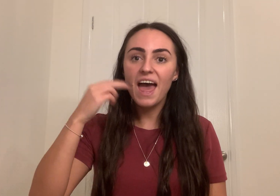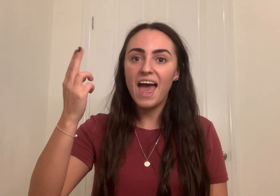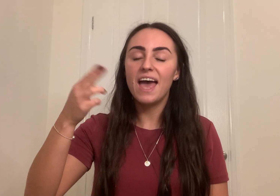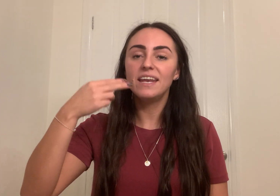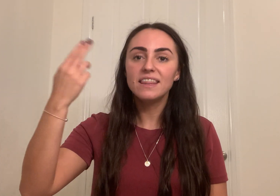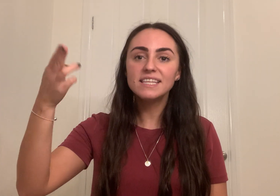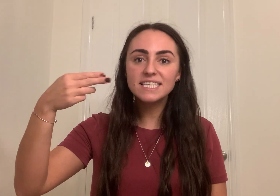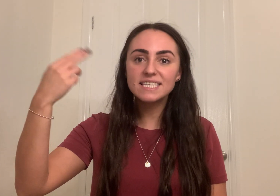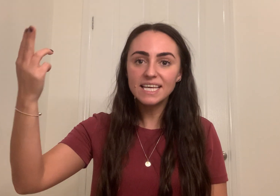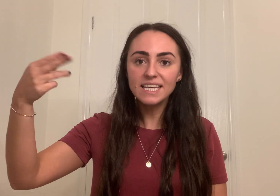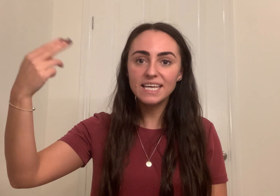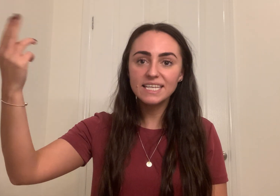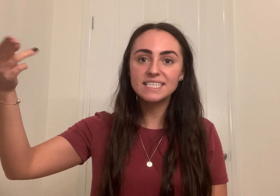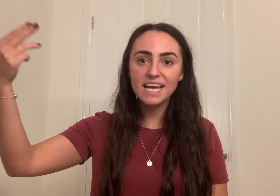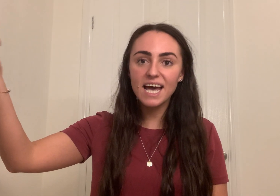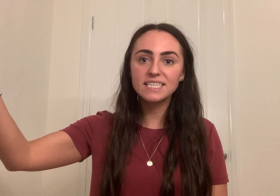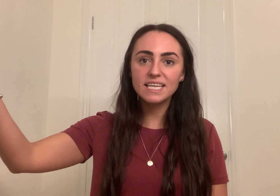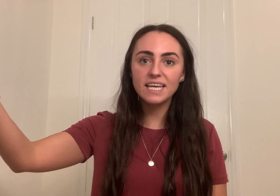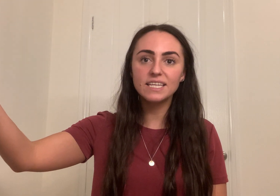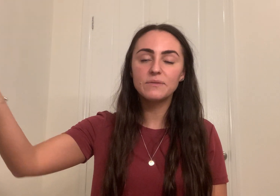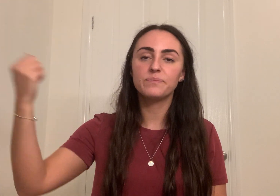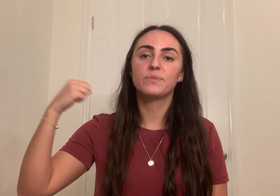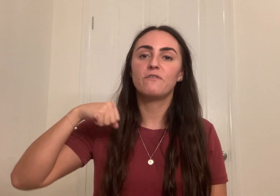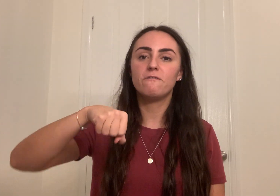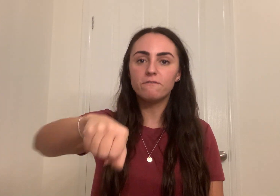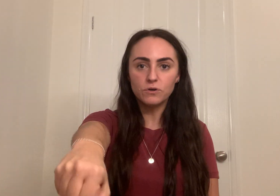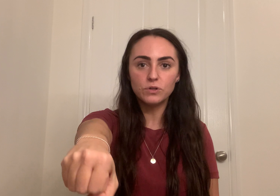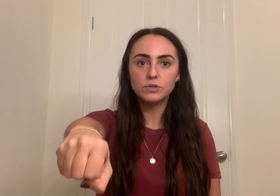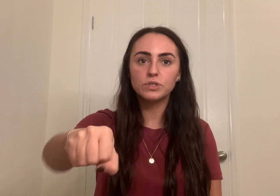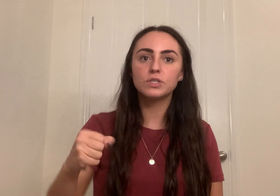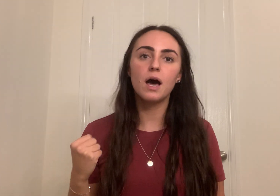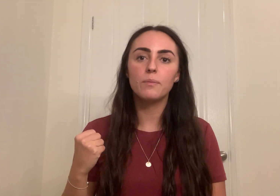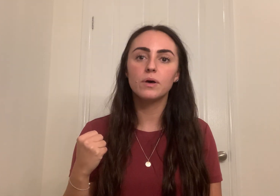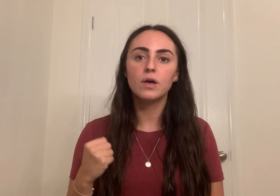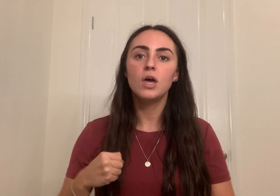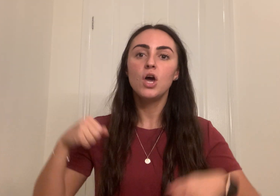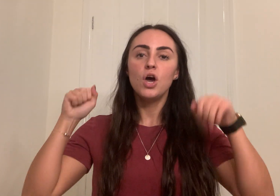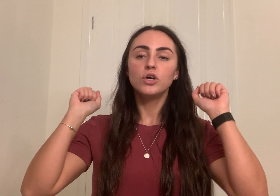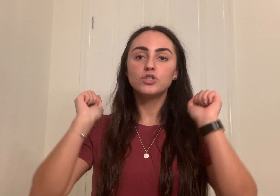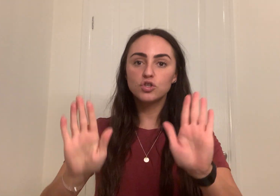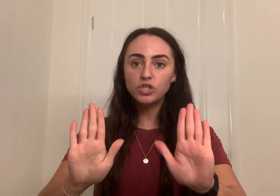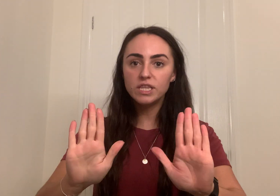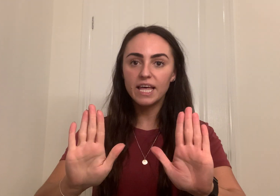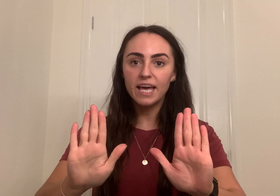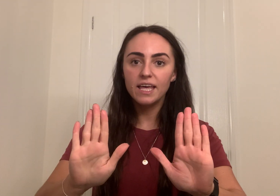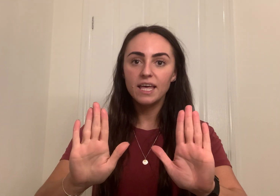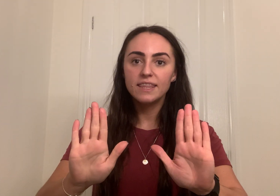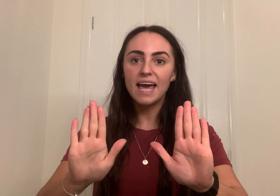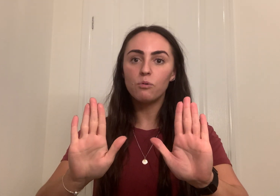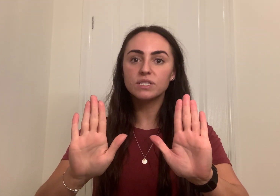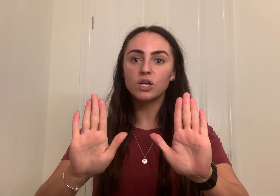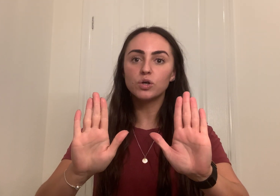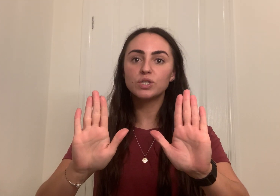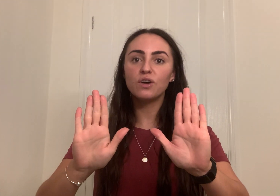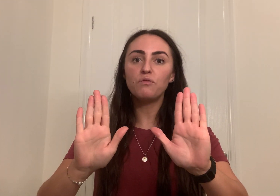then the singing started. Full stop. Suddenly, there was a gust of